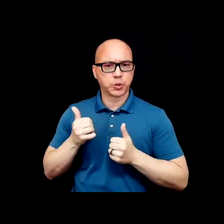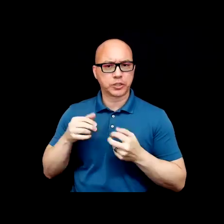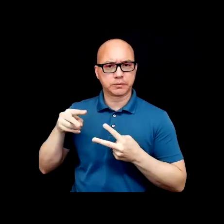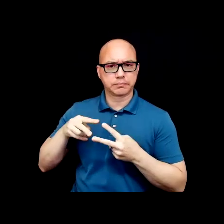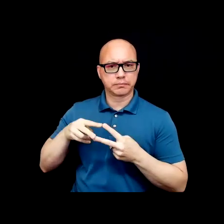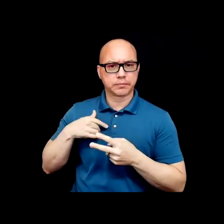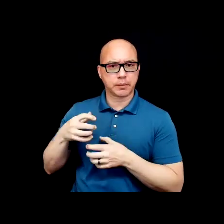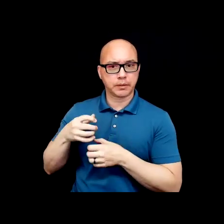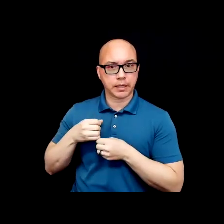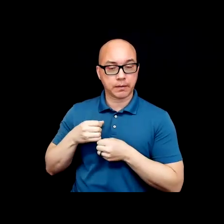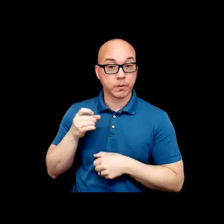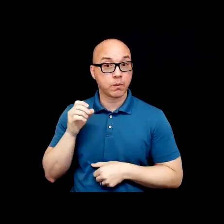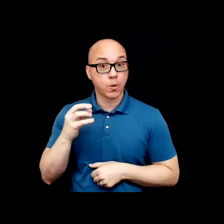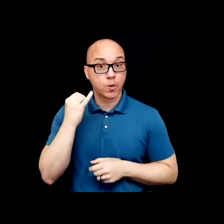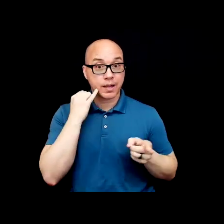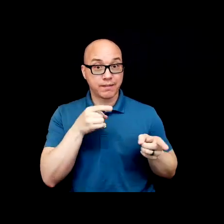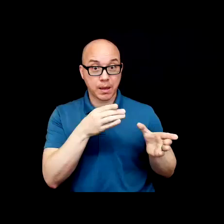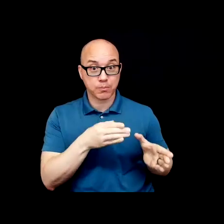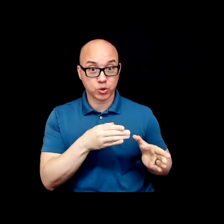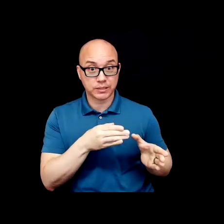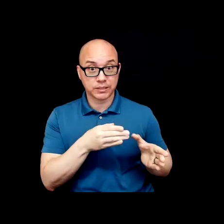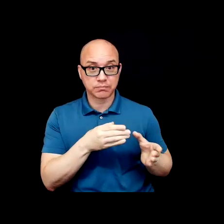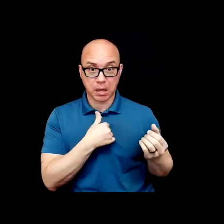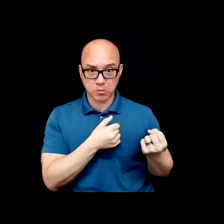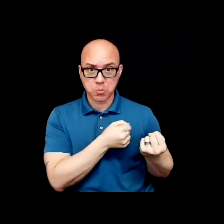supporting someone to help them confirm which benefit they're receiving.